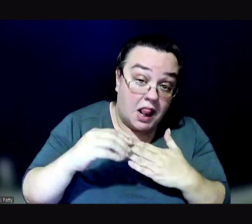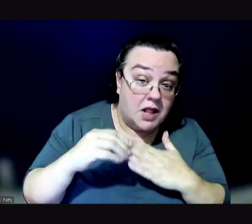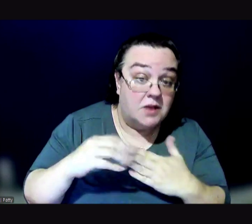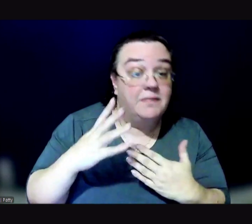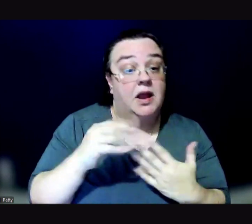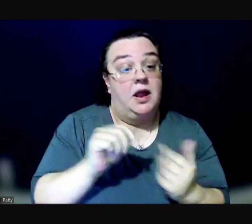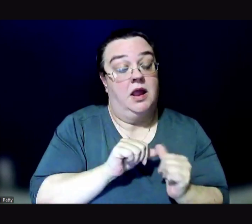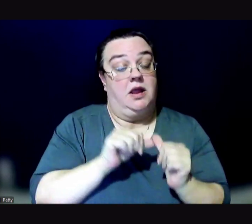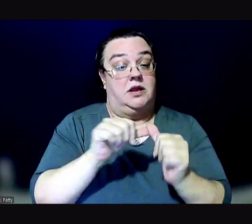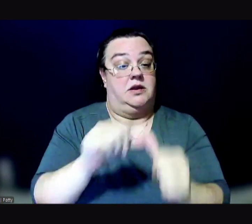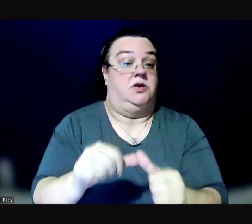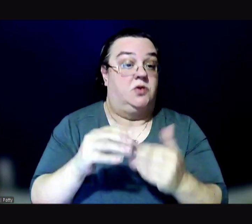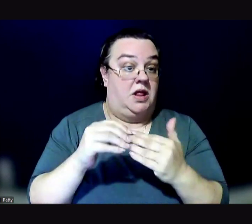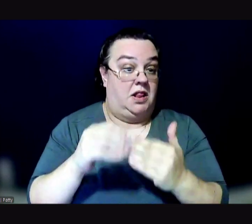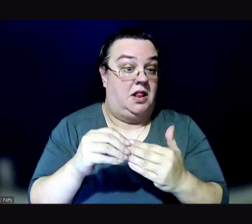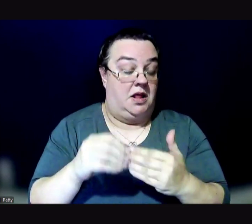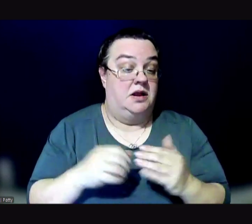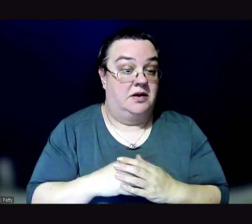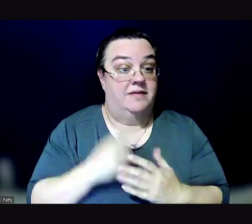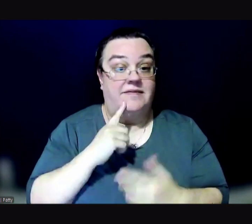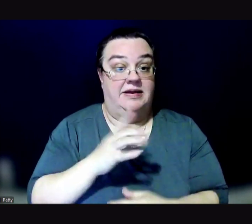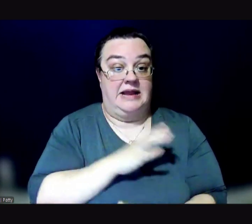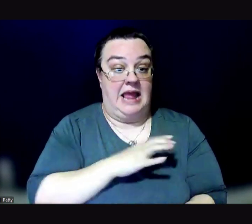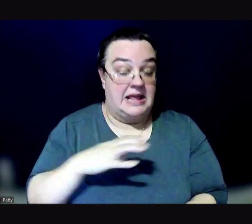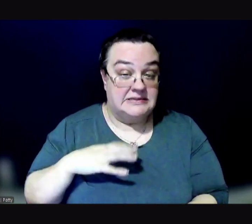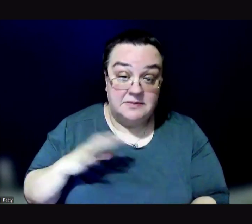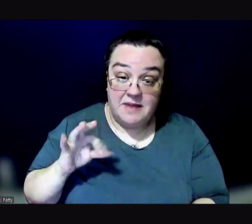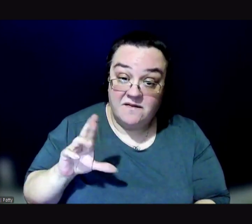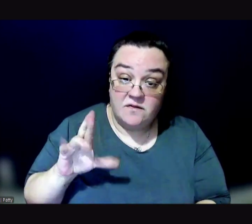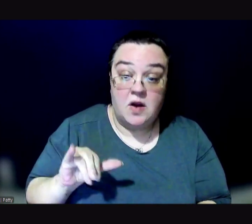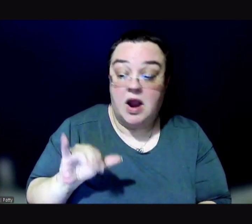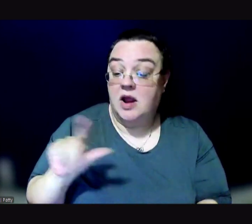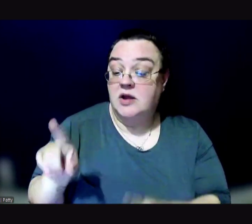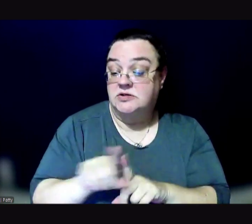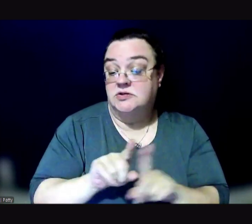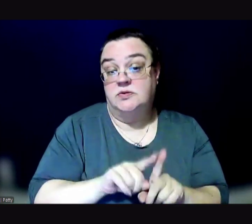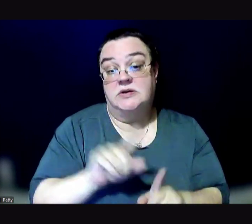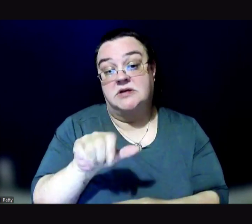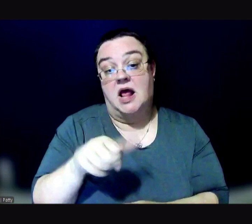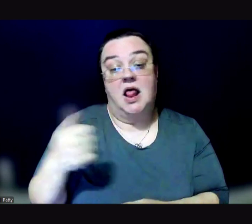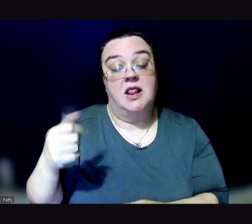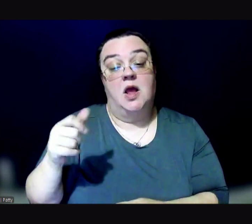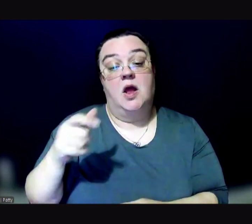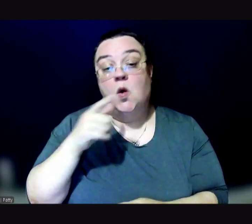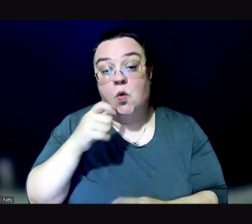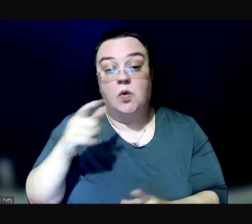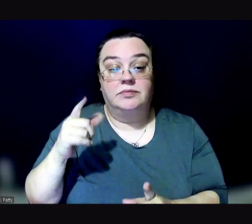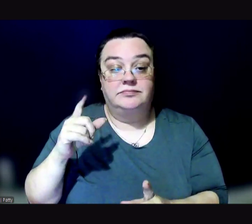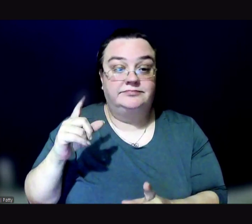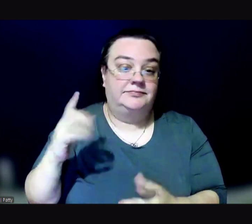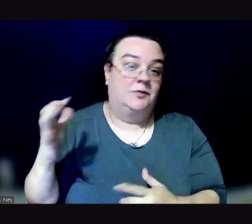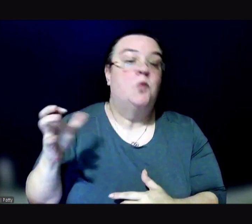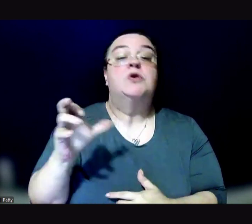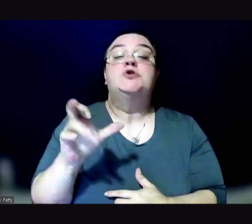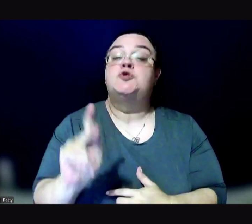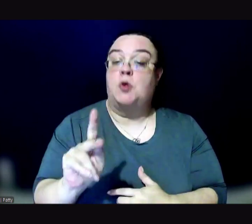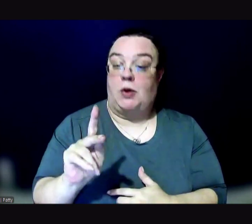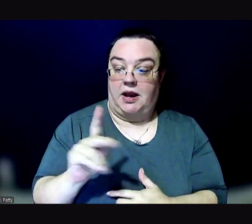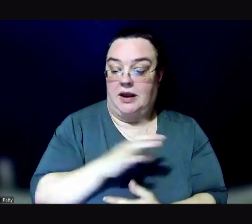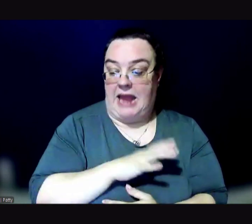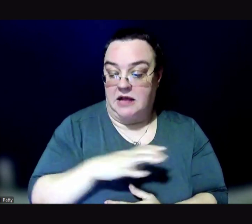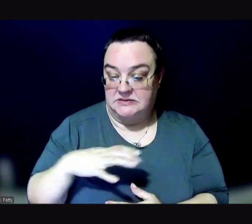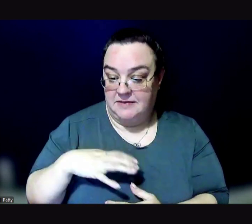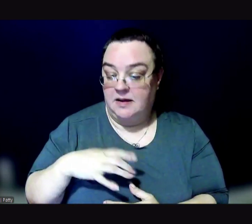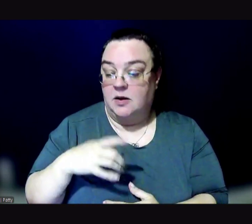leadership of Councilmember Fry and the other sitting or returning council members who can